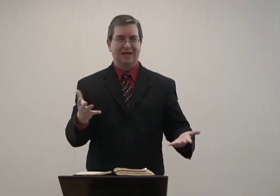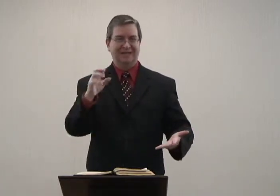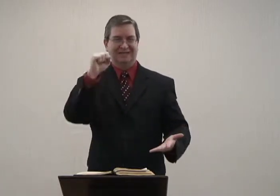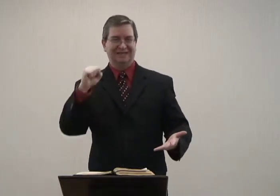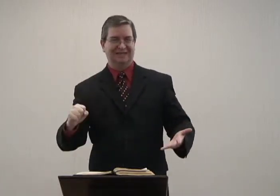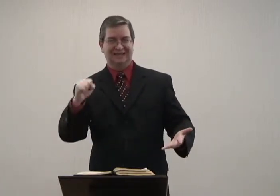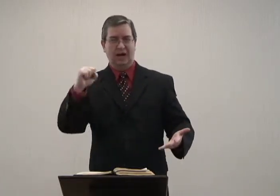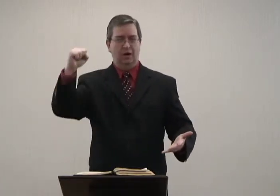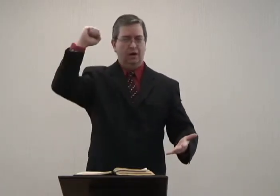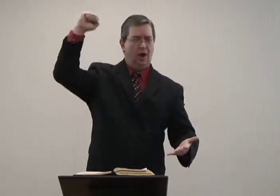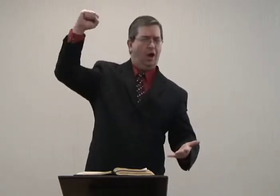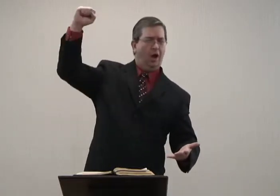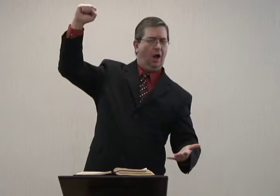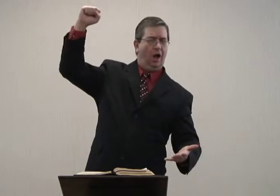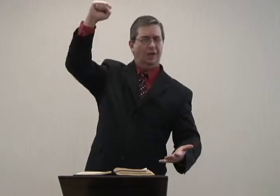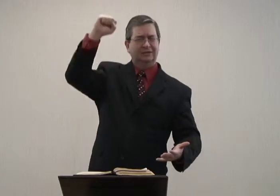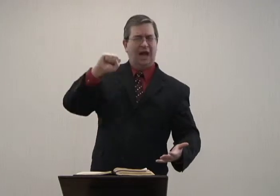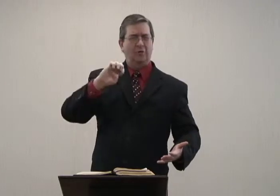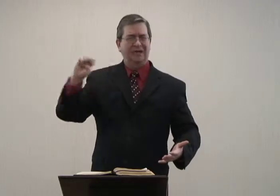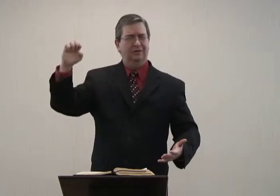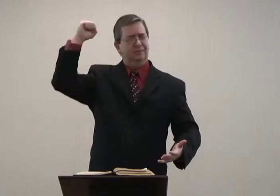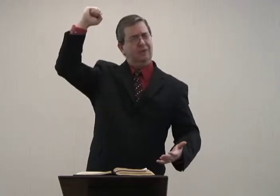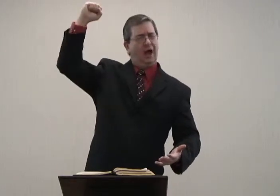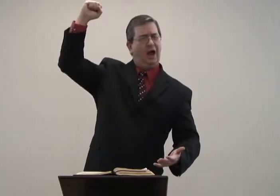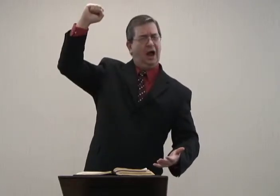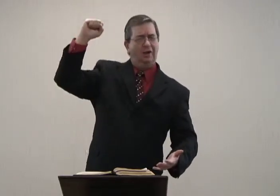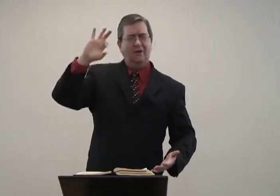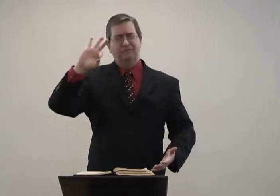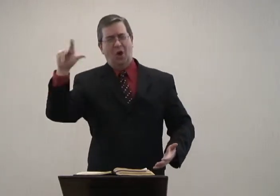I'm glad I'm here in the warm south, southeast.